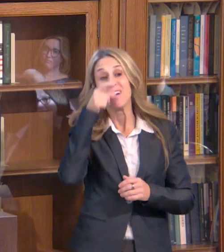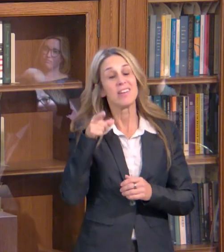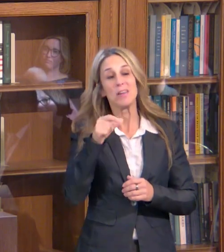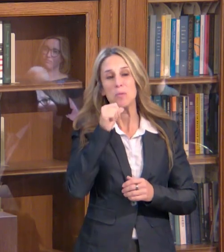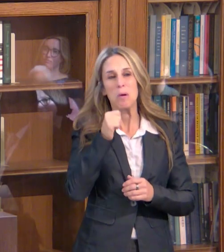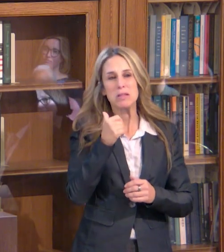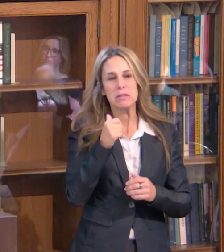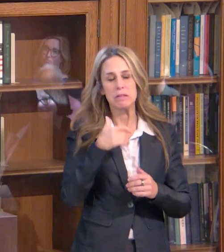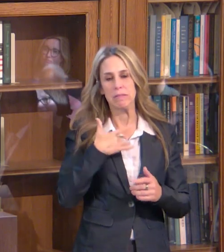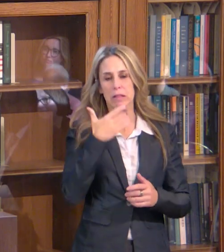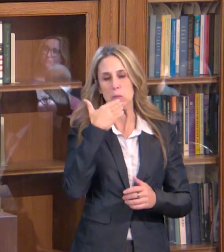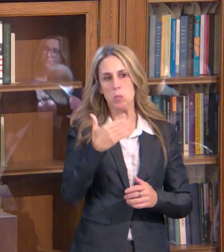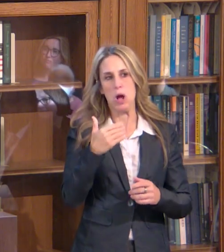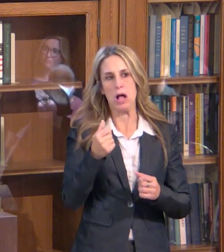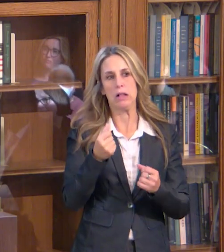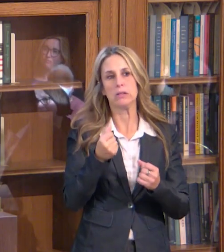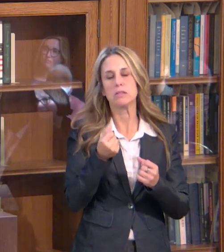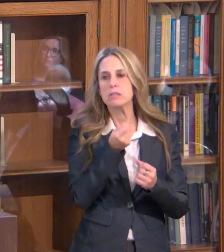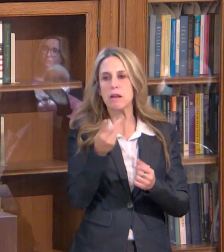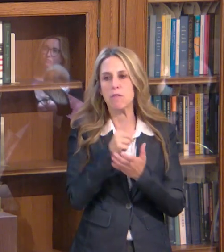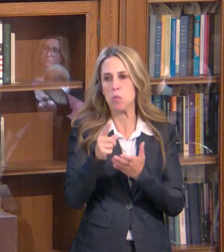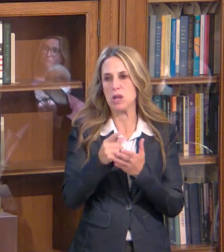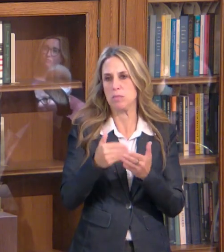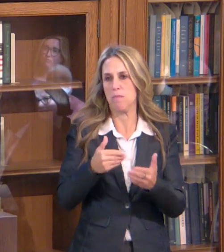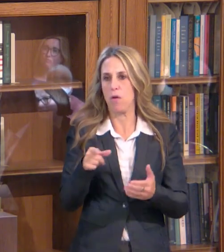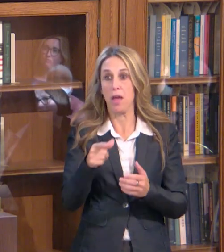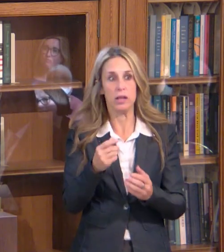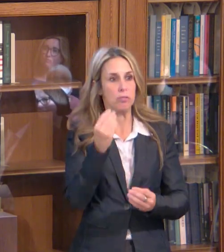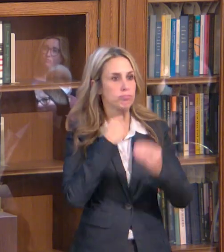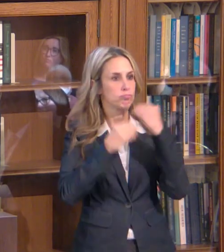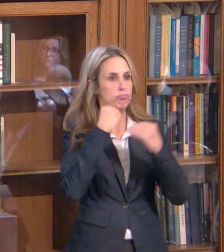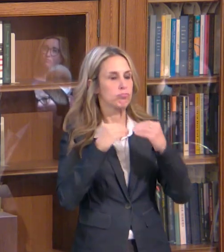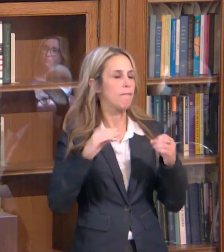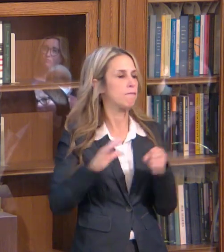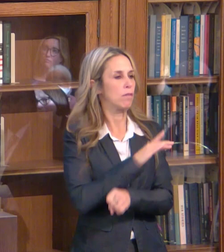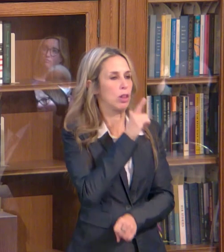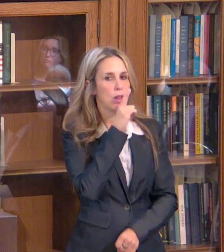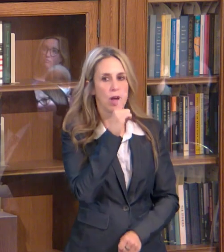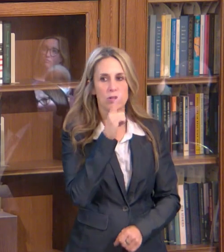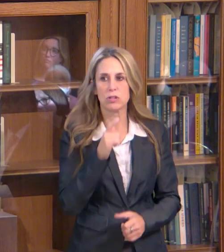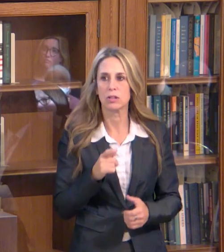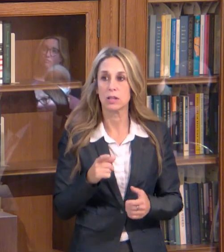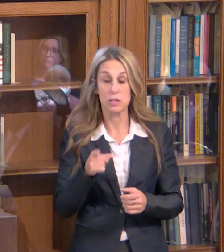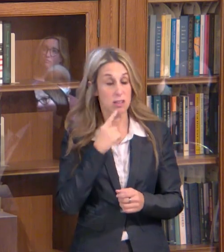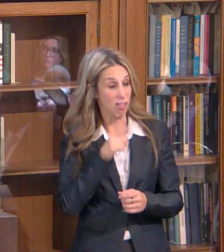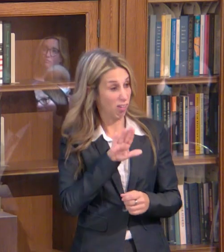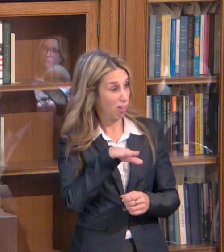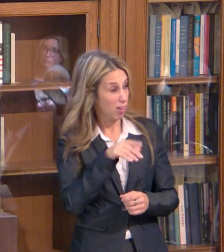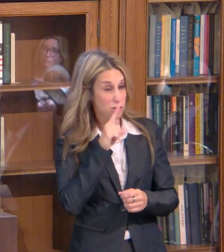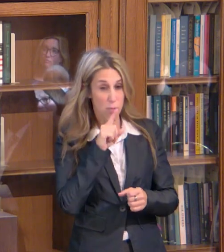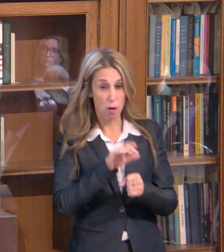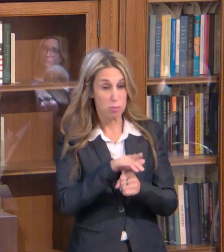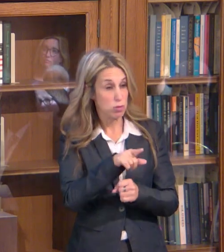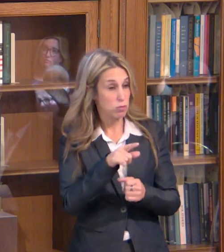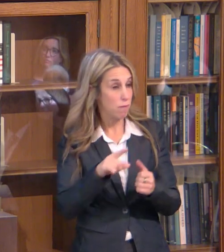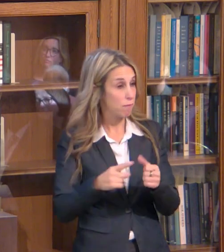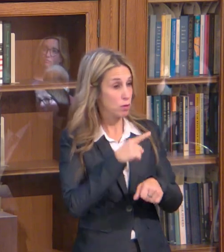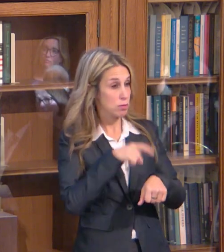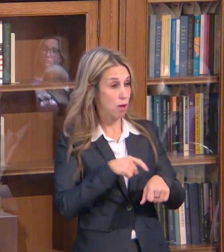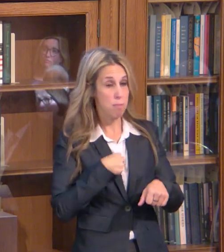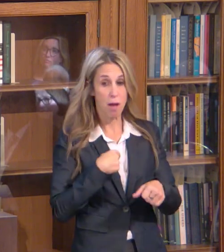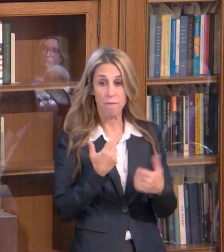uh the days before that weeks before that and he ate his entire lunch and he commented on this the first time I sat down and eating the full